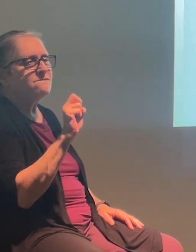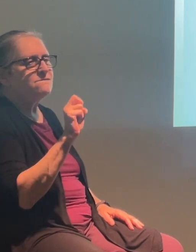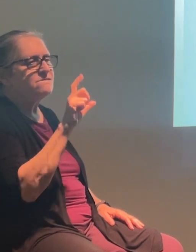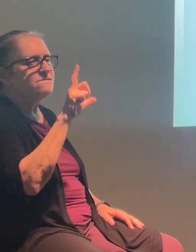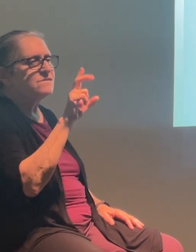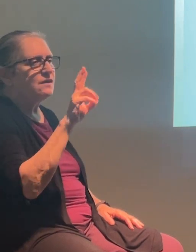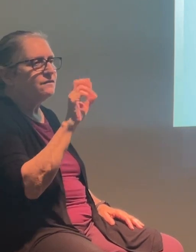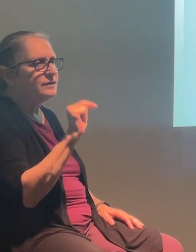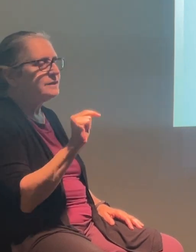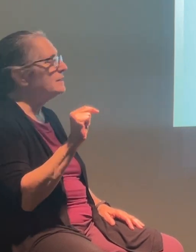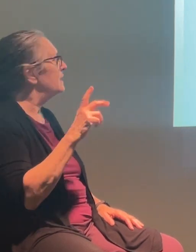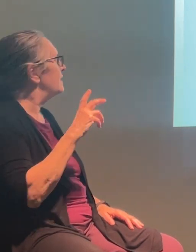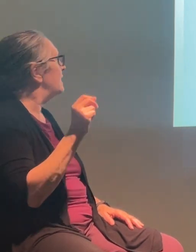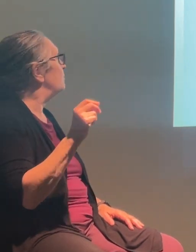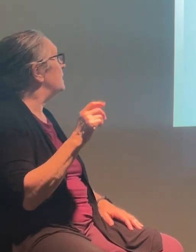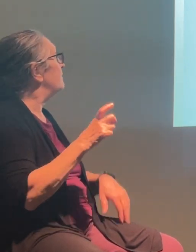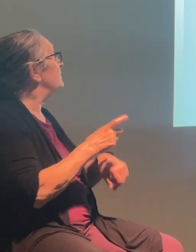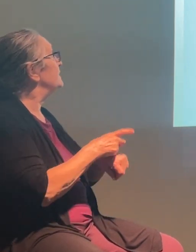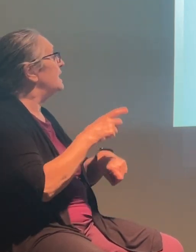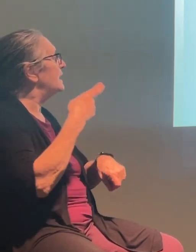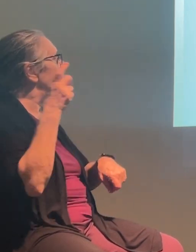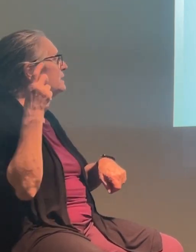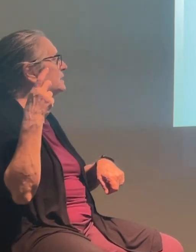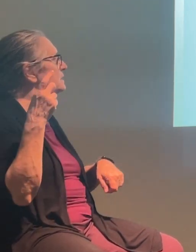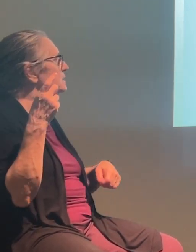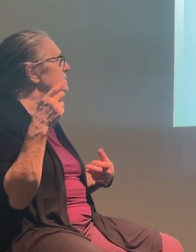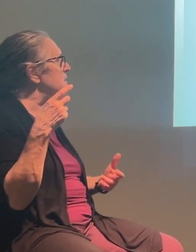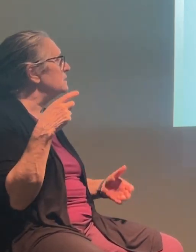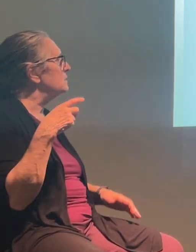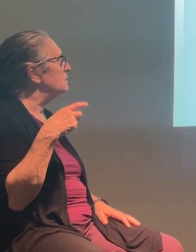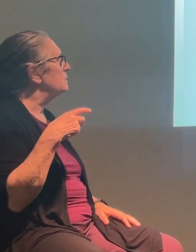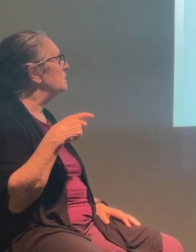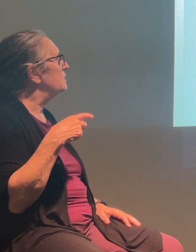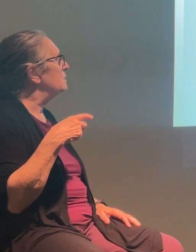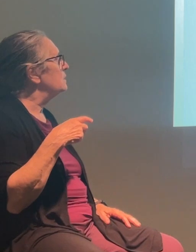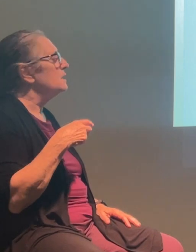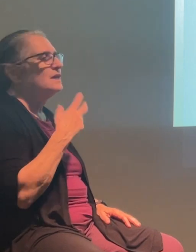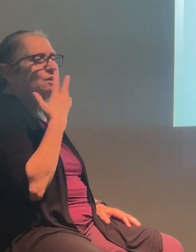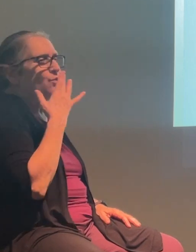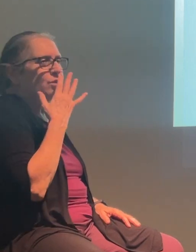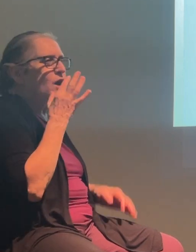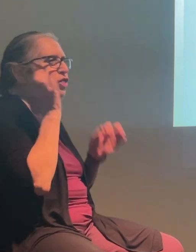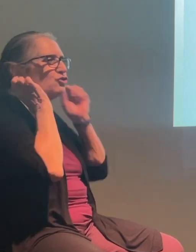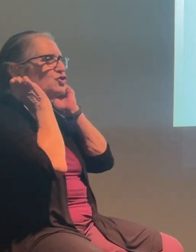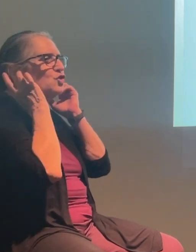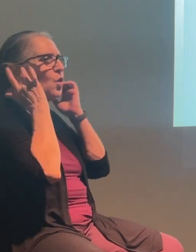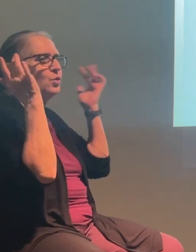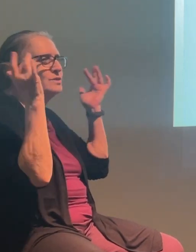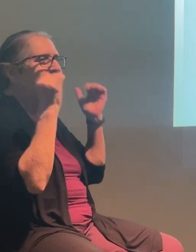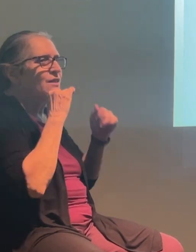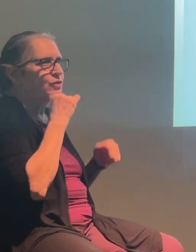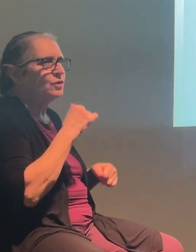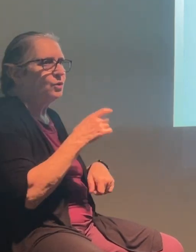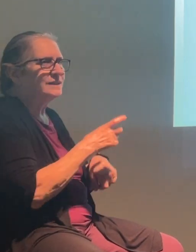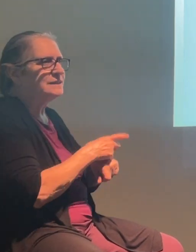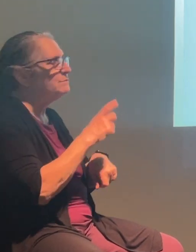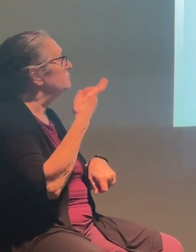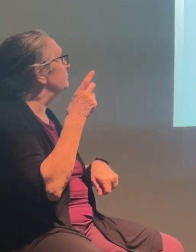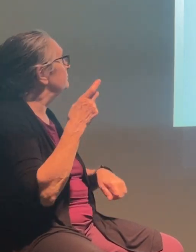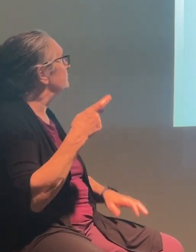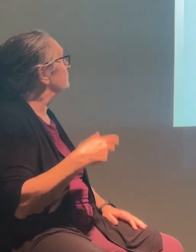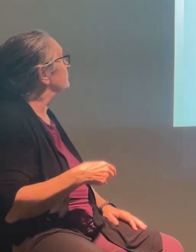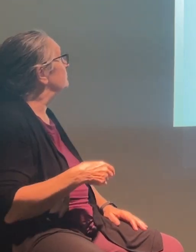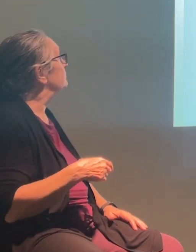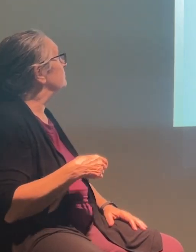rhinestone diamonds. Because they couldn't do any other things. Colored stones didn't look good. And there were 3 types of linoleum. If